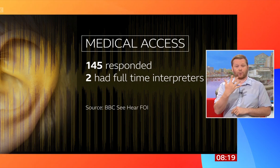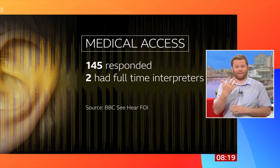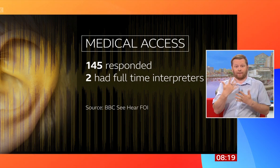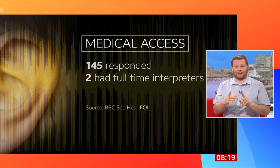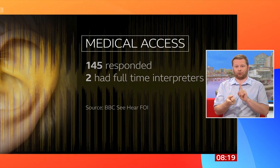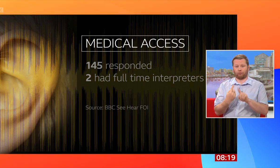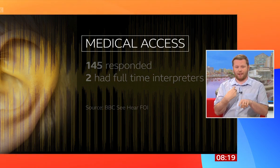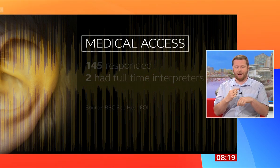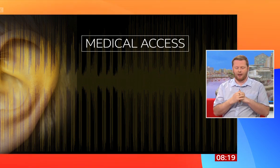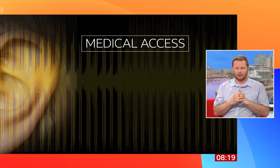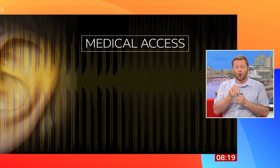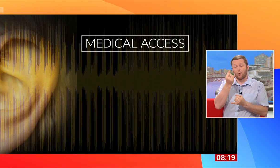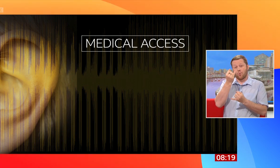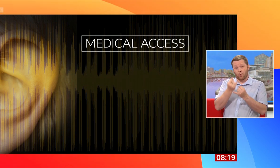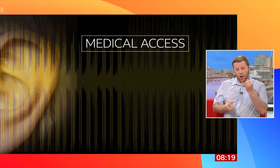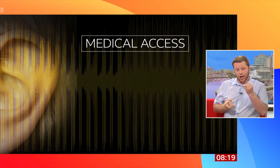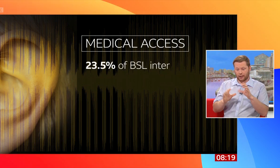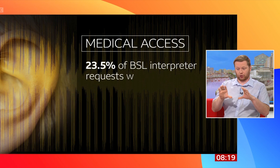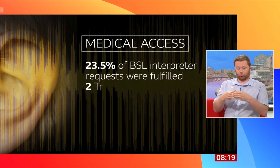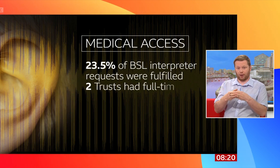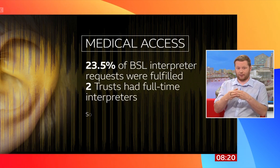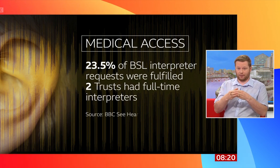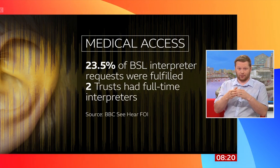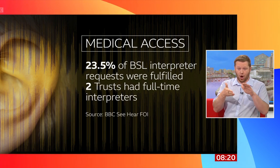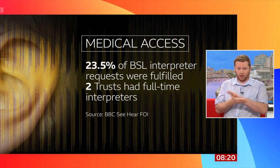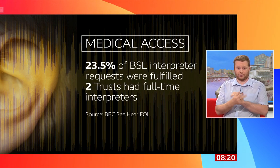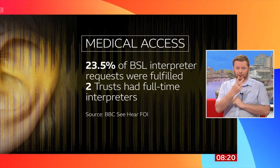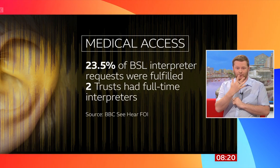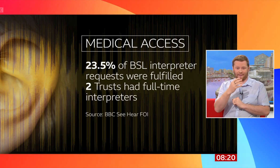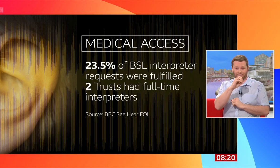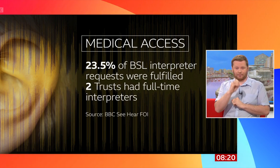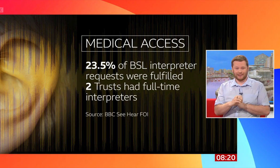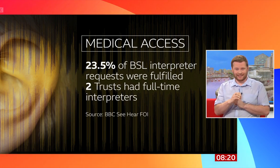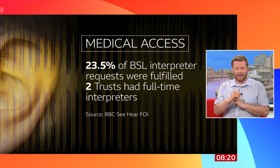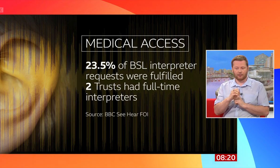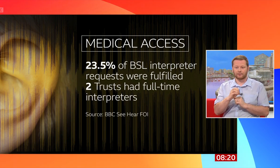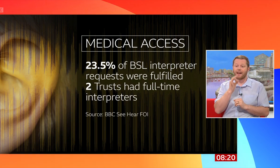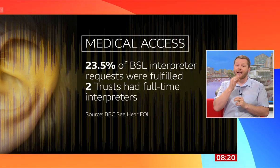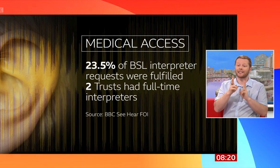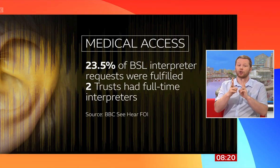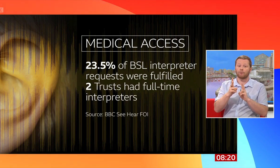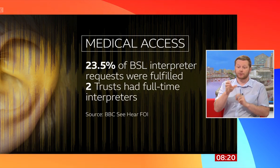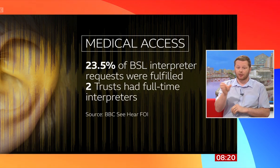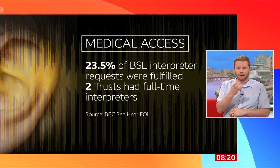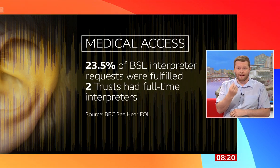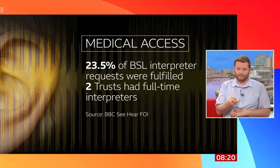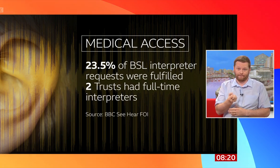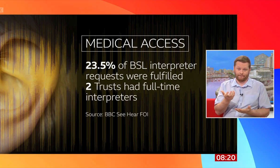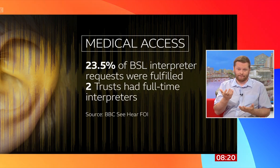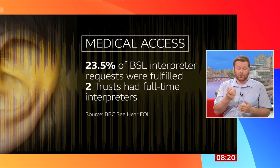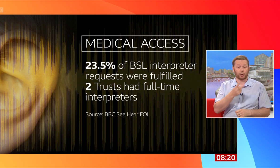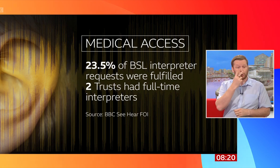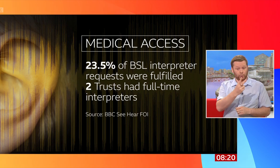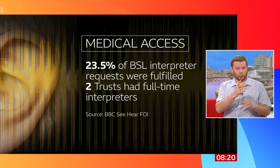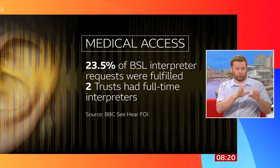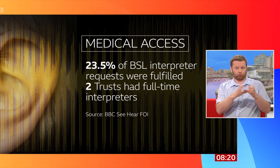In the worst performing trust, just under a quarter of BSL interpreter requests were fulfilled, and only 2